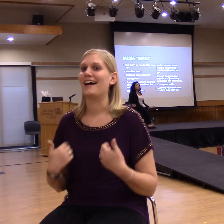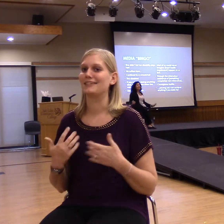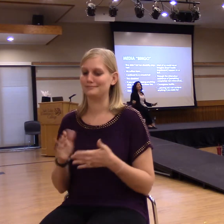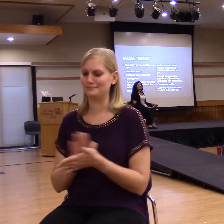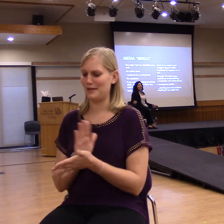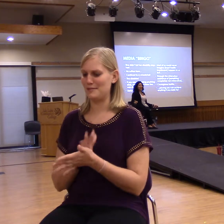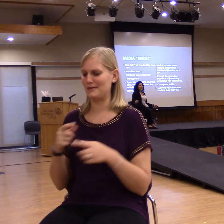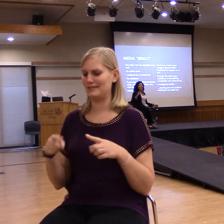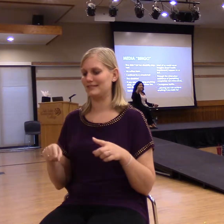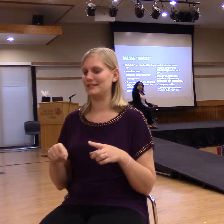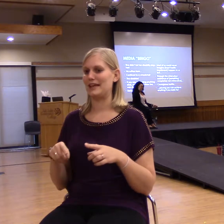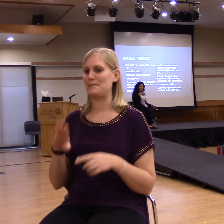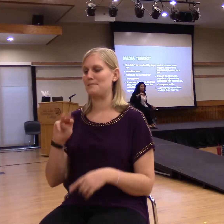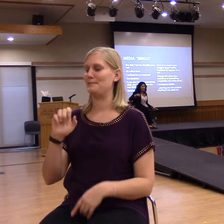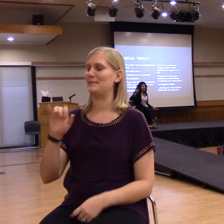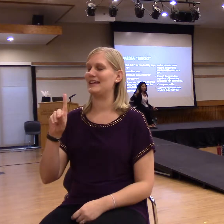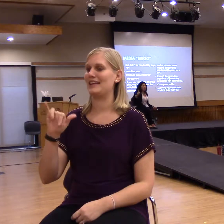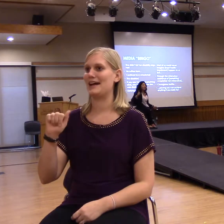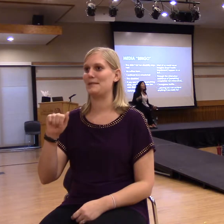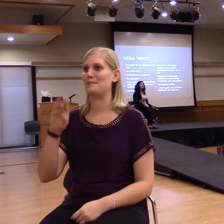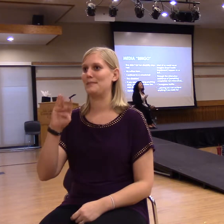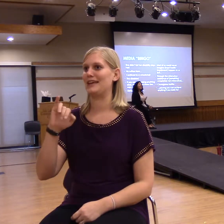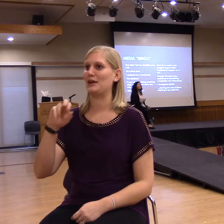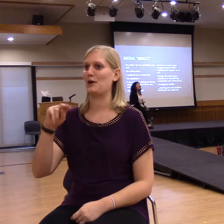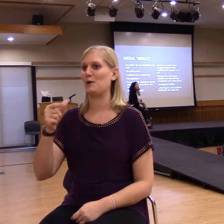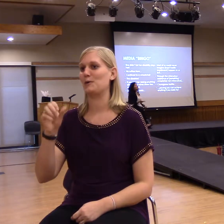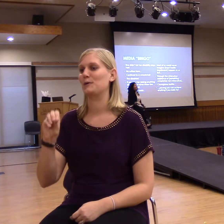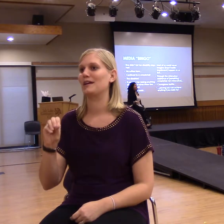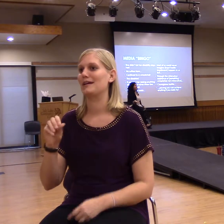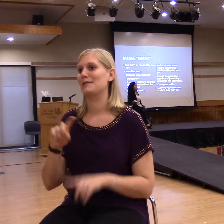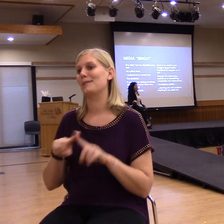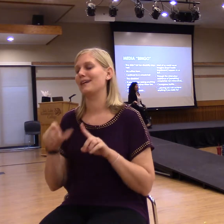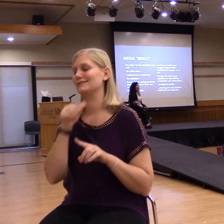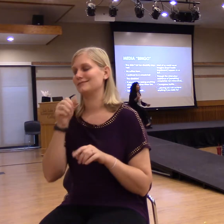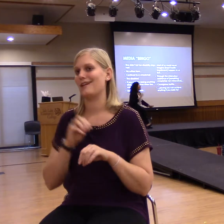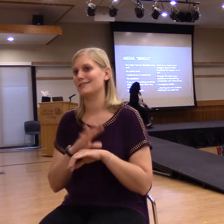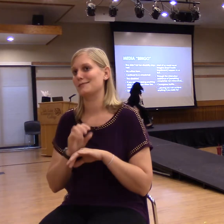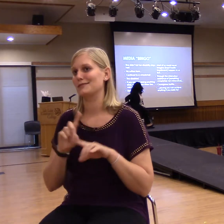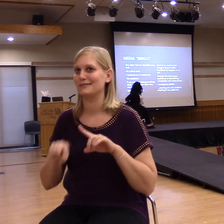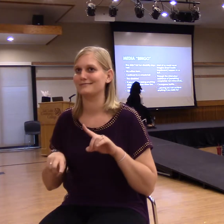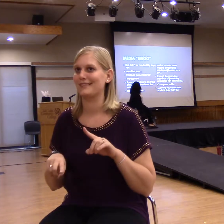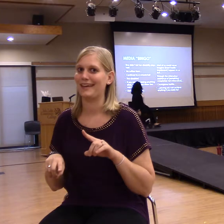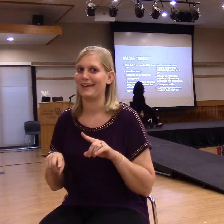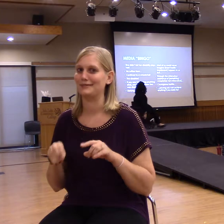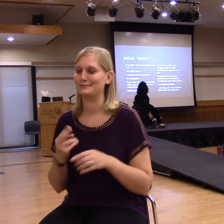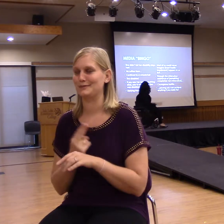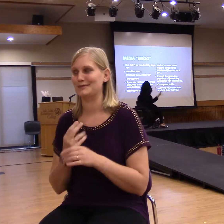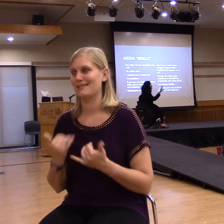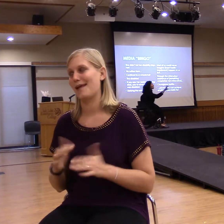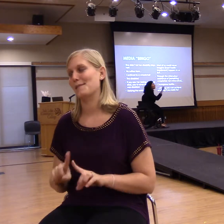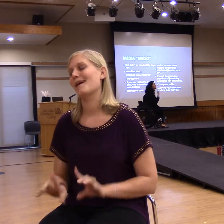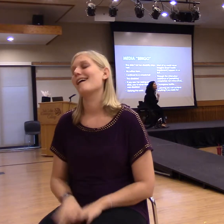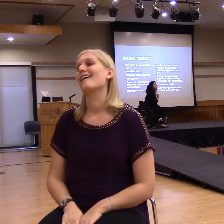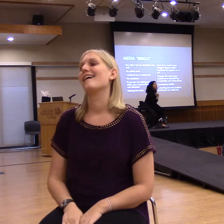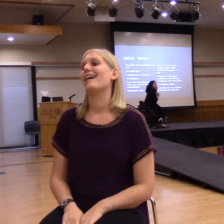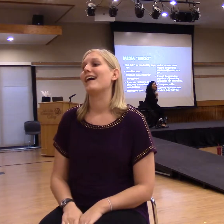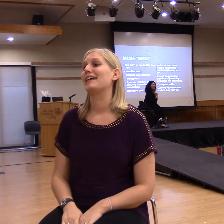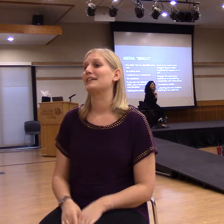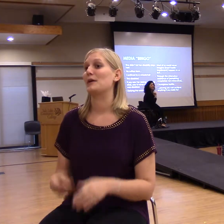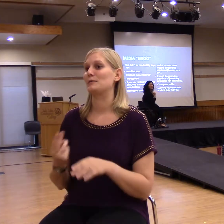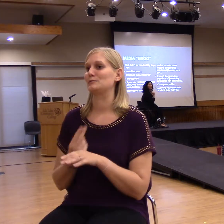but it's called Media Bingo, and it's literally a bingo sheet, but it's not accessible, so I didn't share it today. But I chose